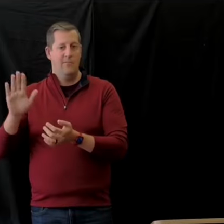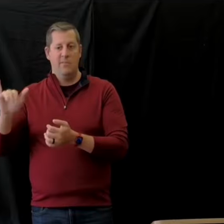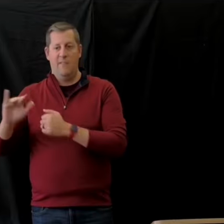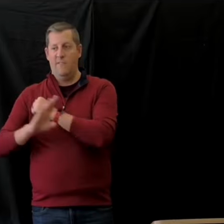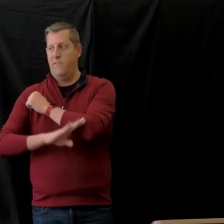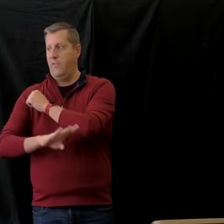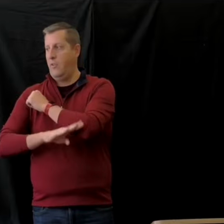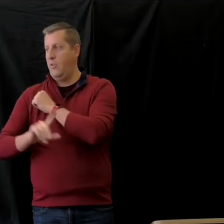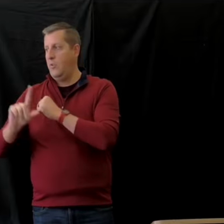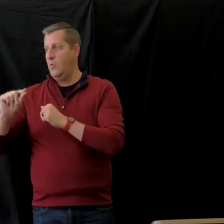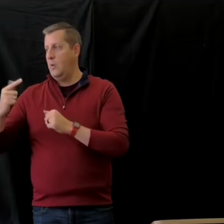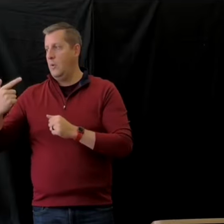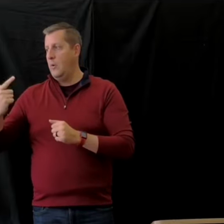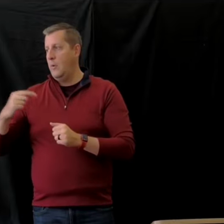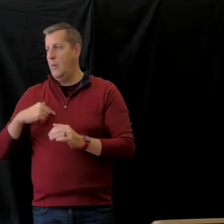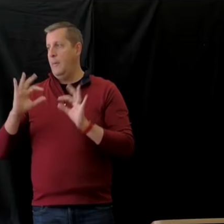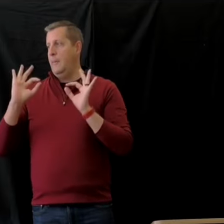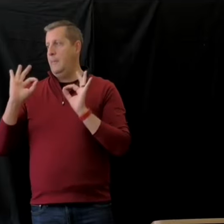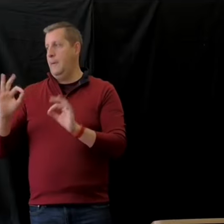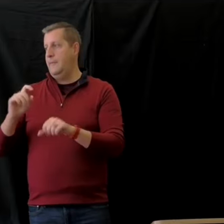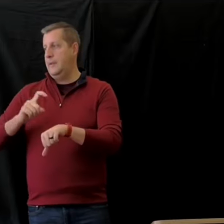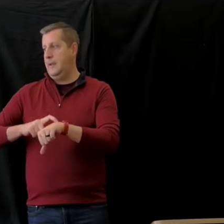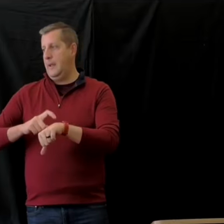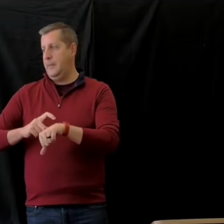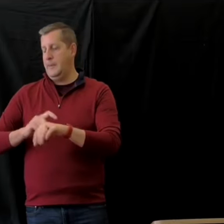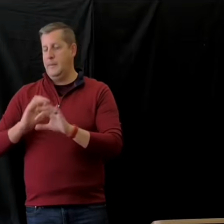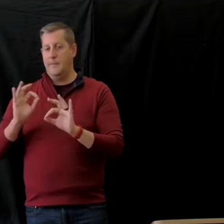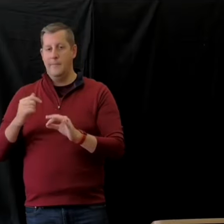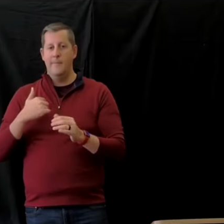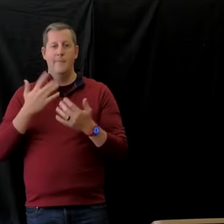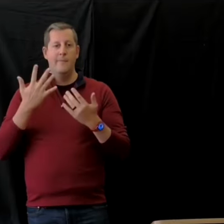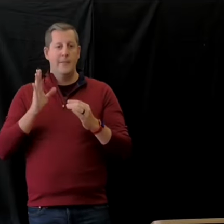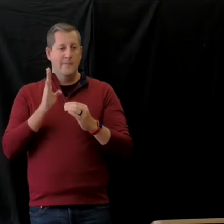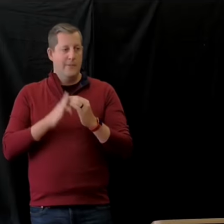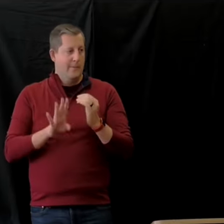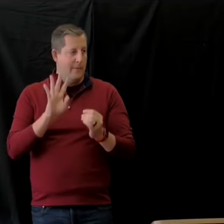So then that was when RID's test started again. They had paused it, but this